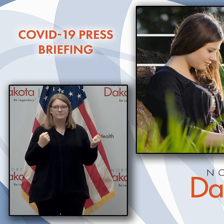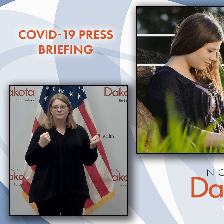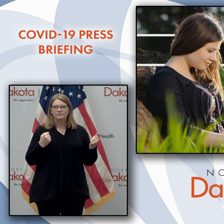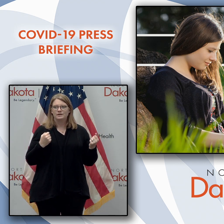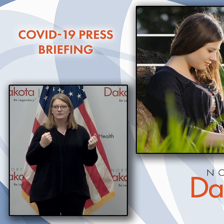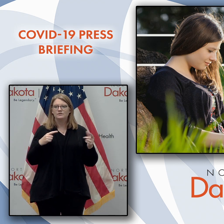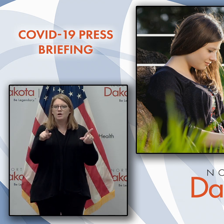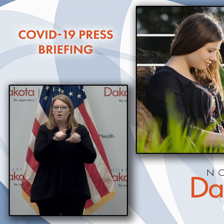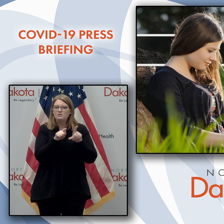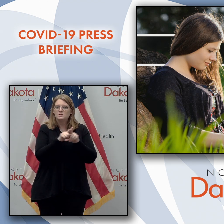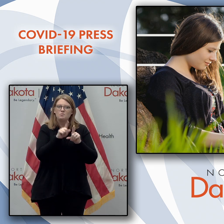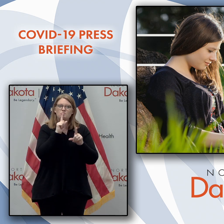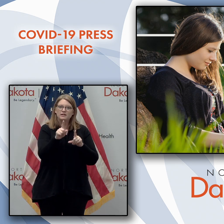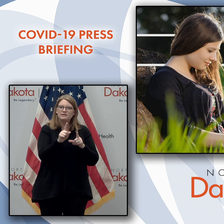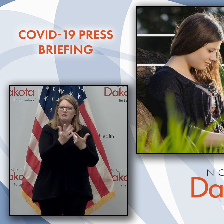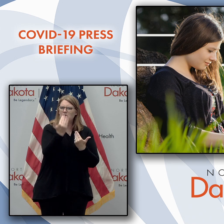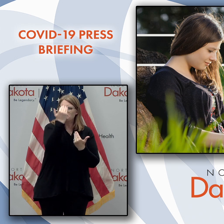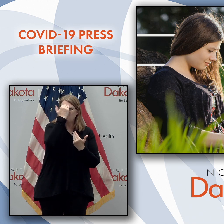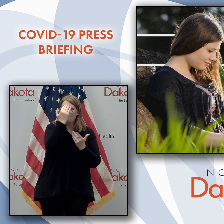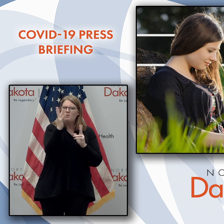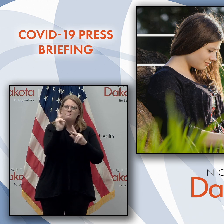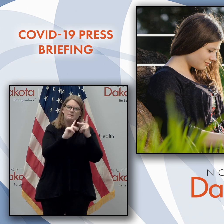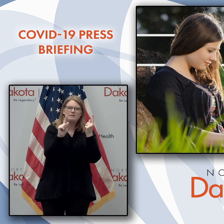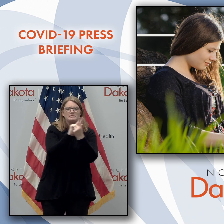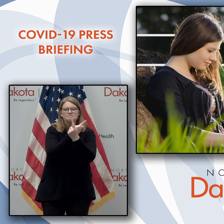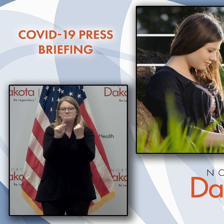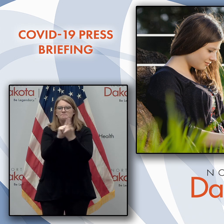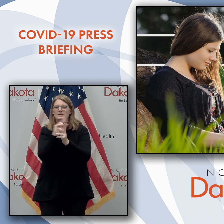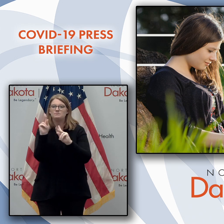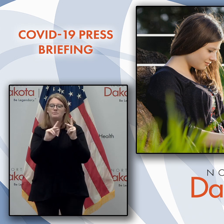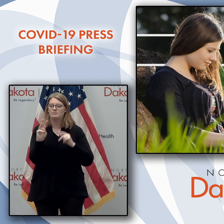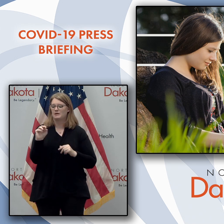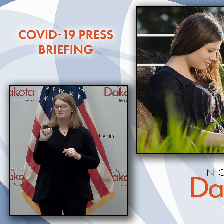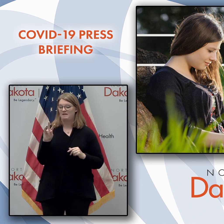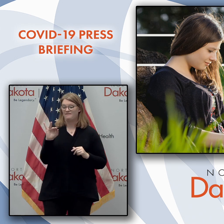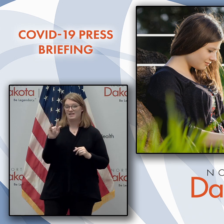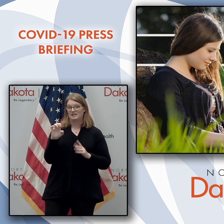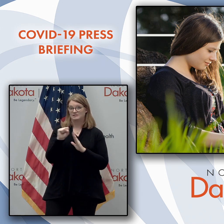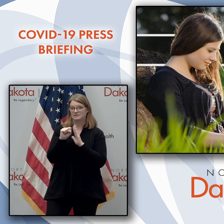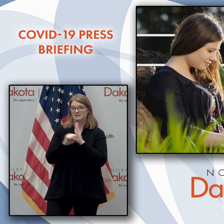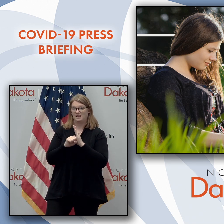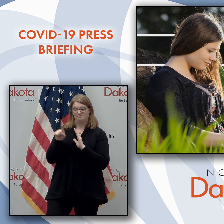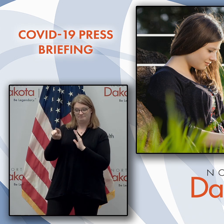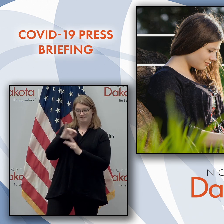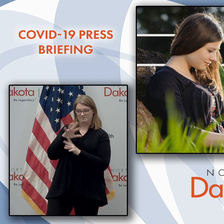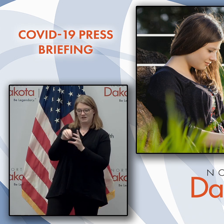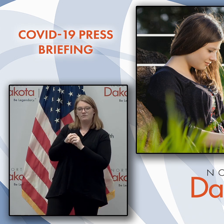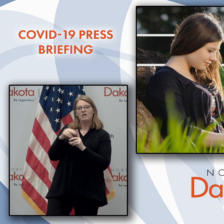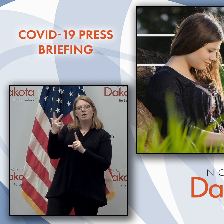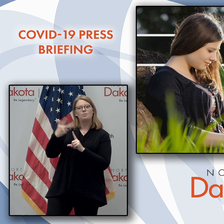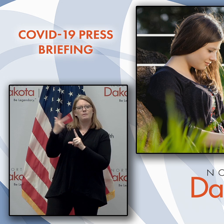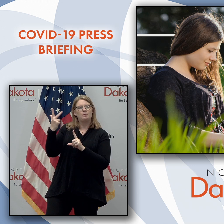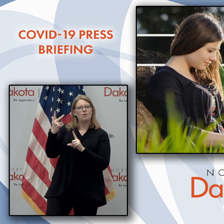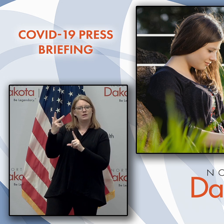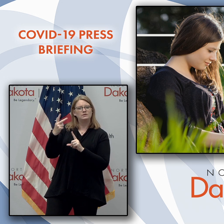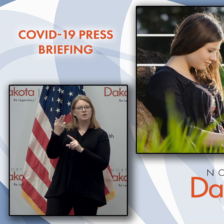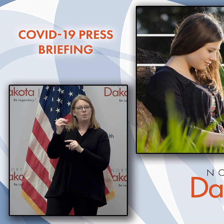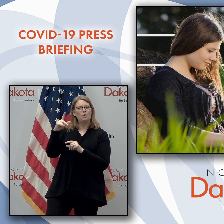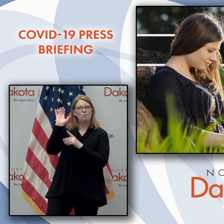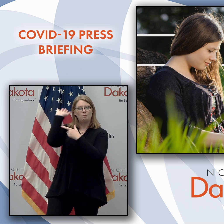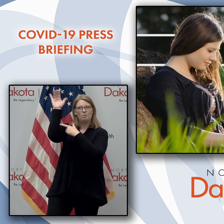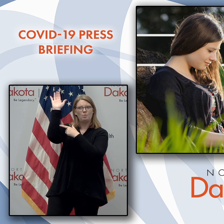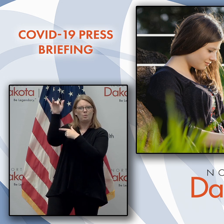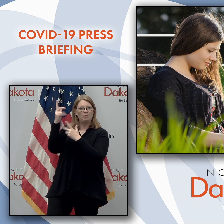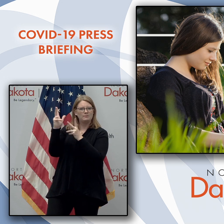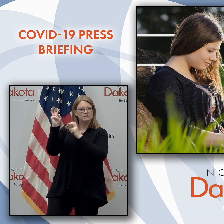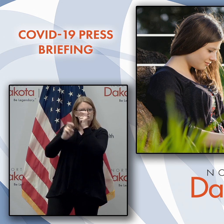getting to know your university better, whatever. Some of the Mayville State students can participate this weekend in a 3-point hoops tournament. They